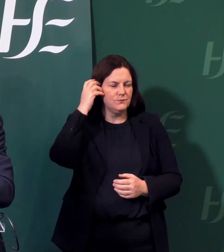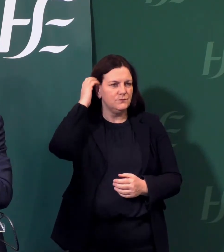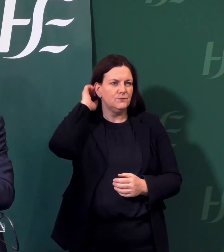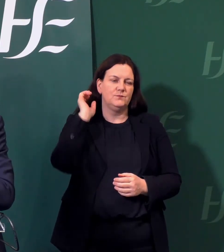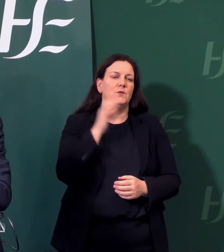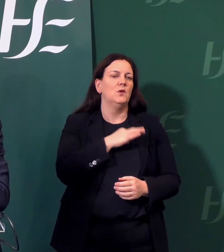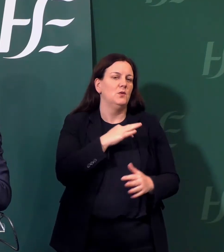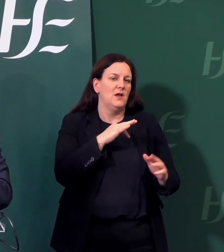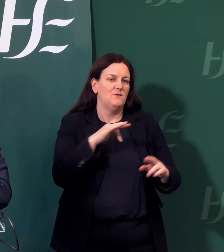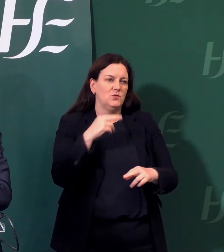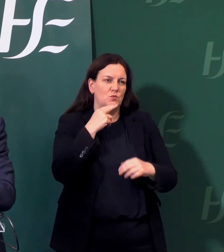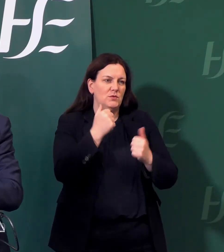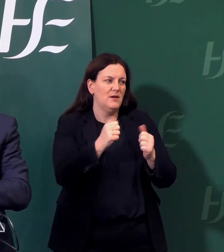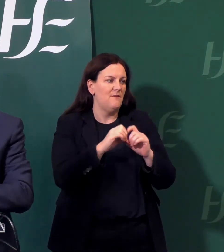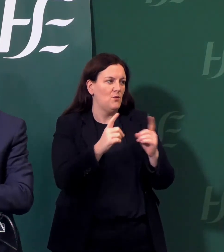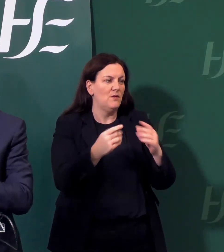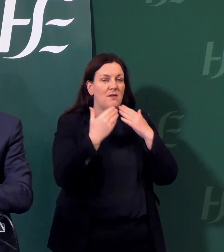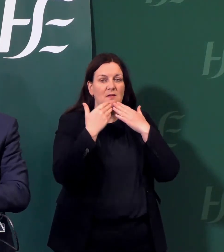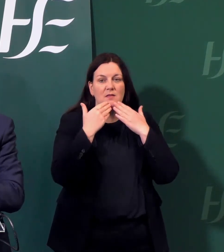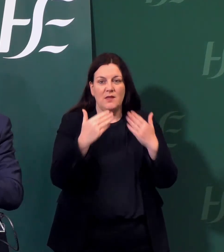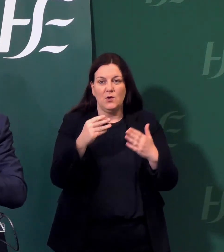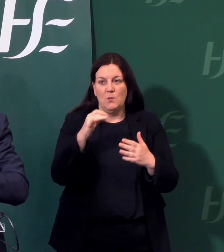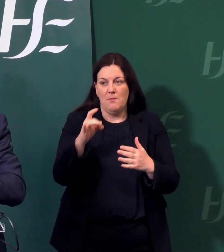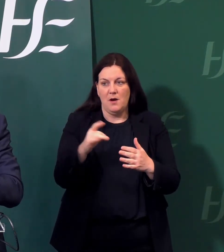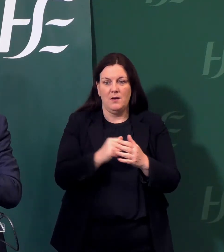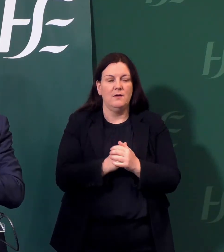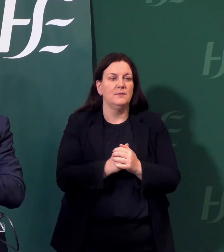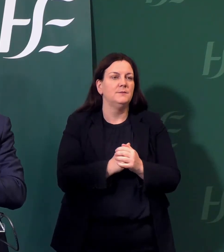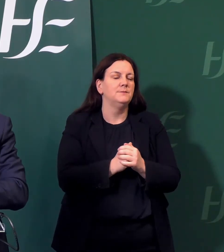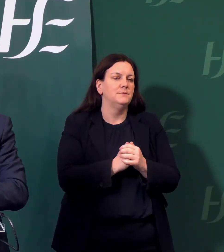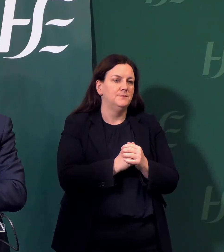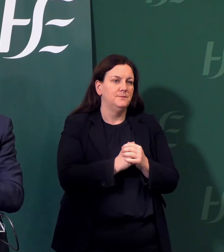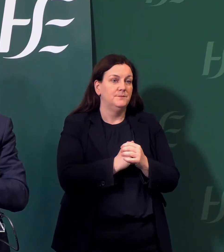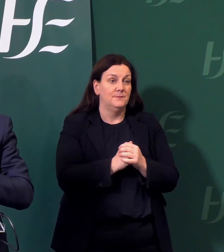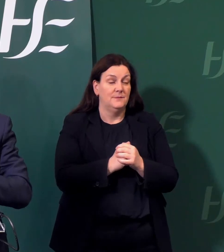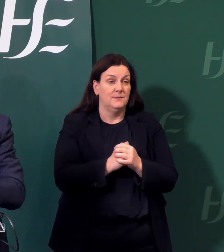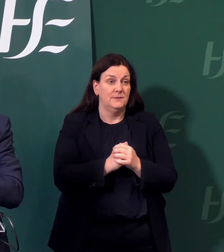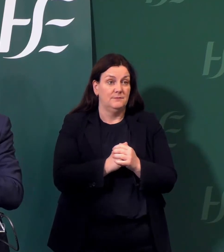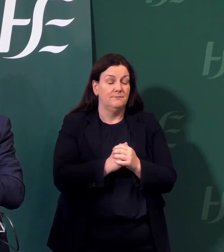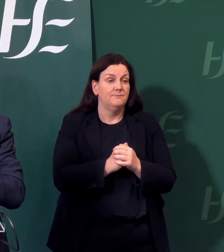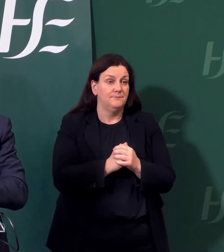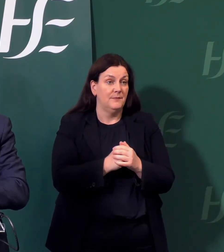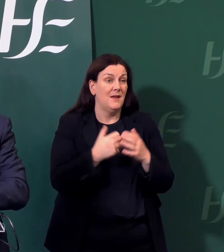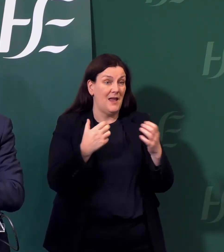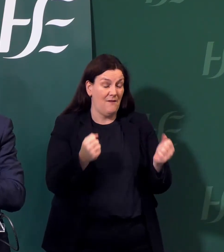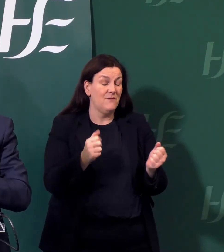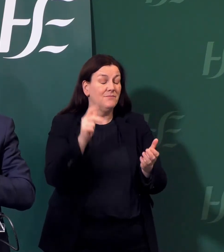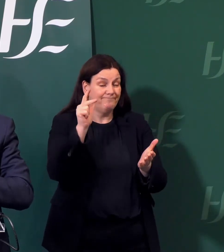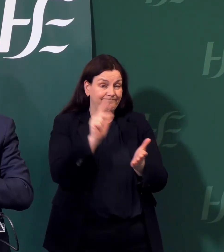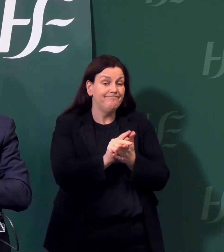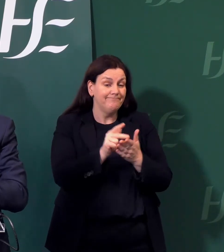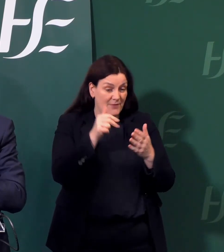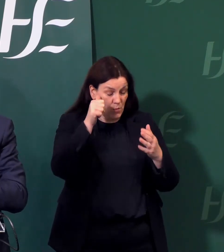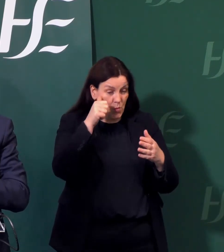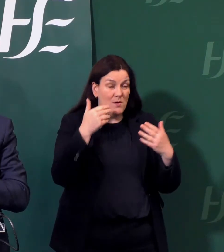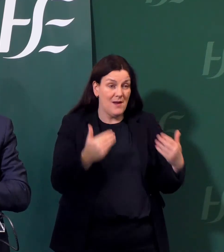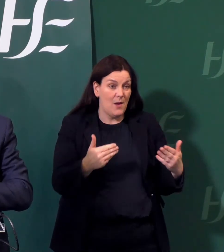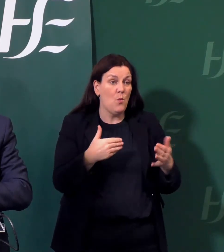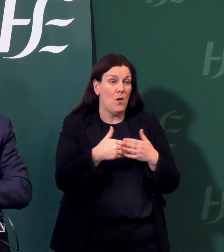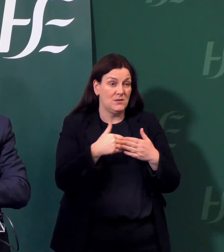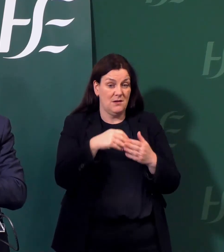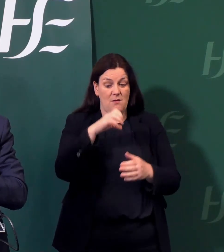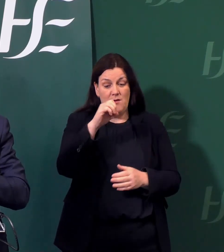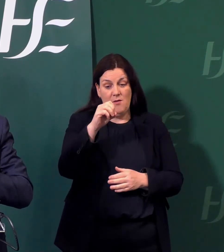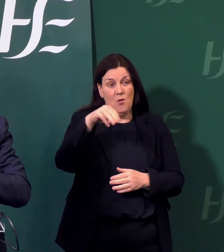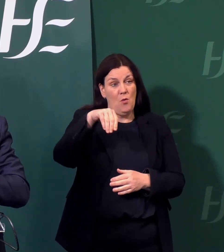Good afternoon, everybody, and thank you, Mark. The confirmation that Omicron variant has been detected